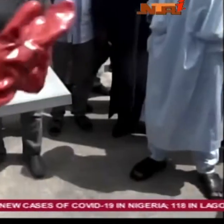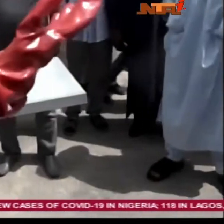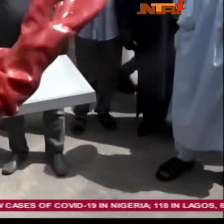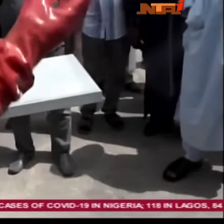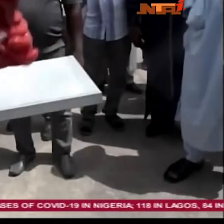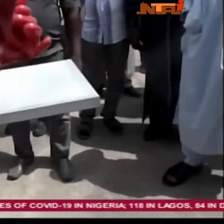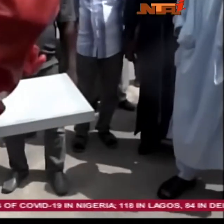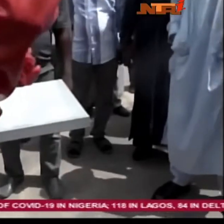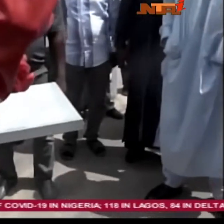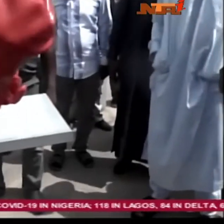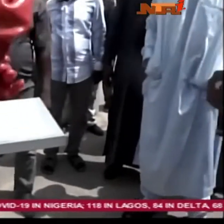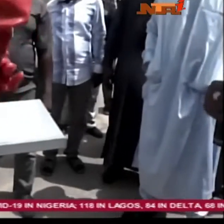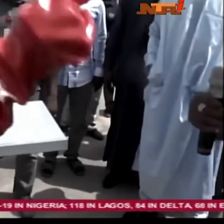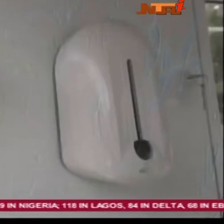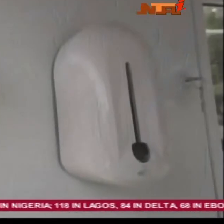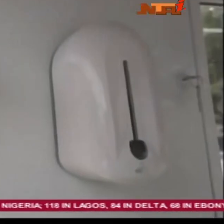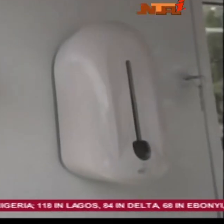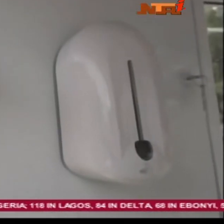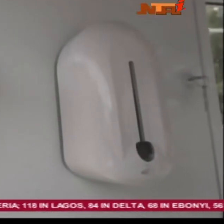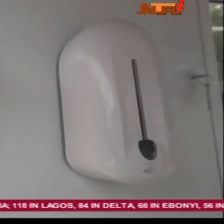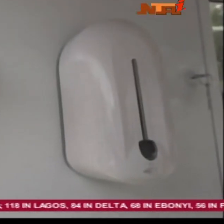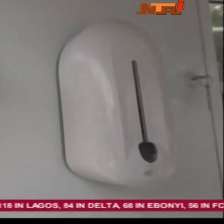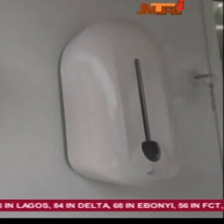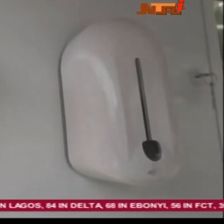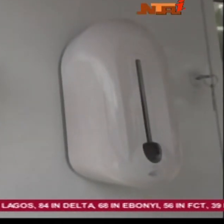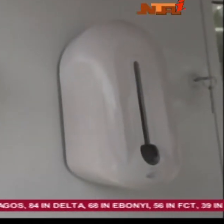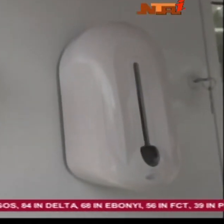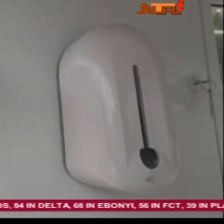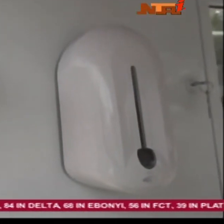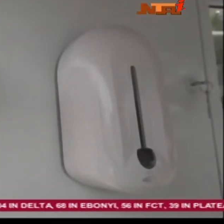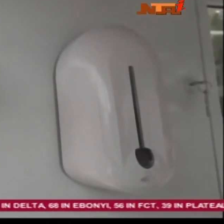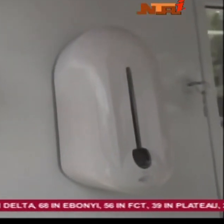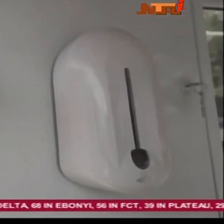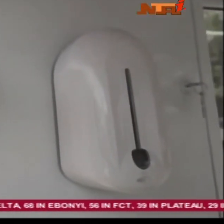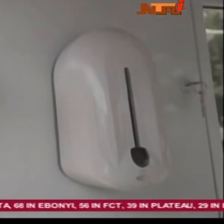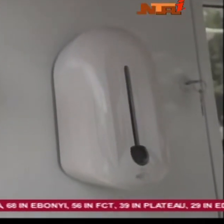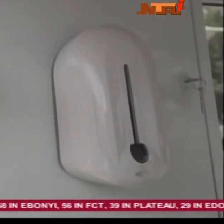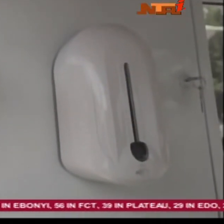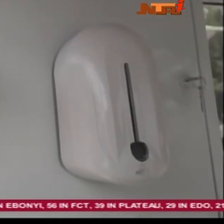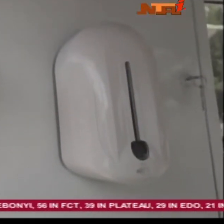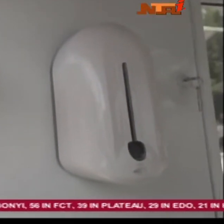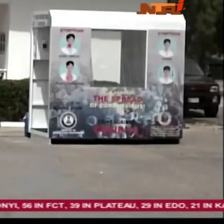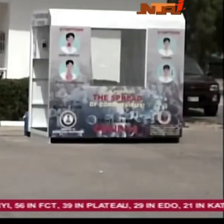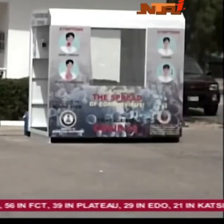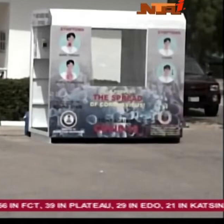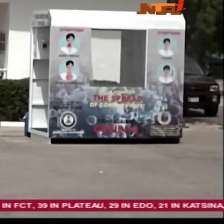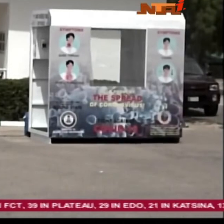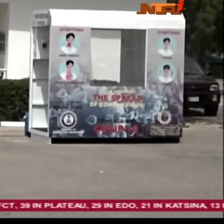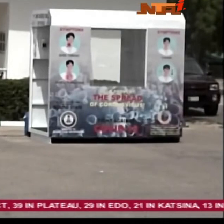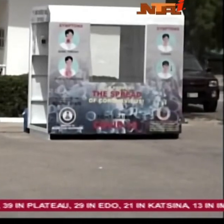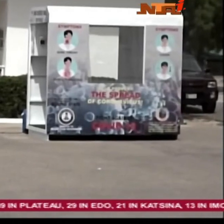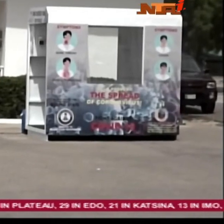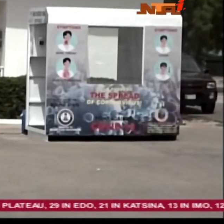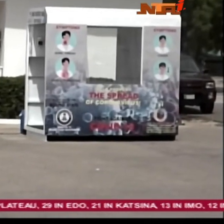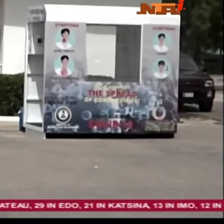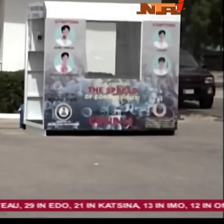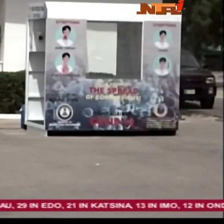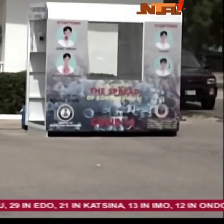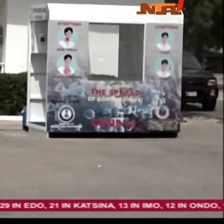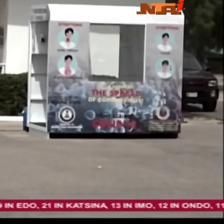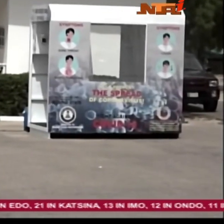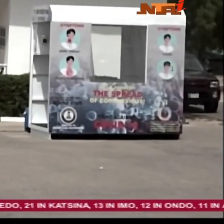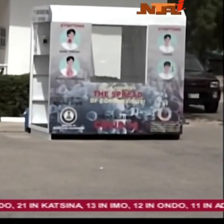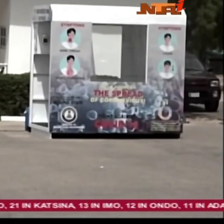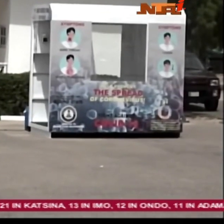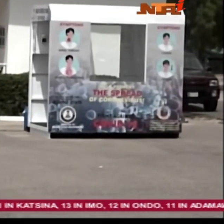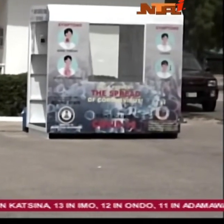disclosed that the two items donated has an automatic temperature measuring device as well as sanitizer with a sensor to determine a person's